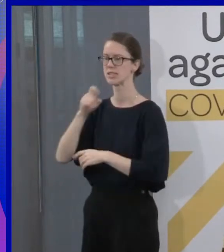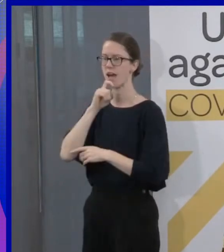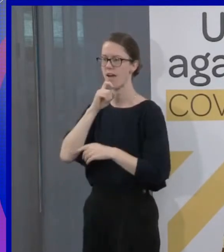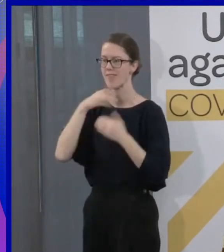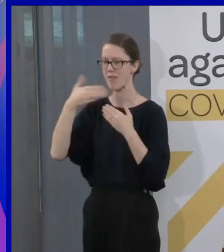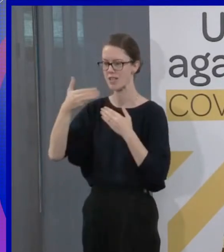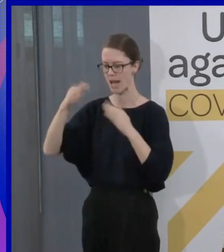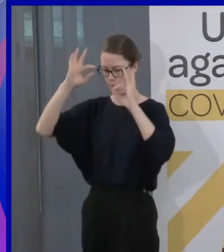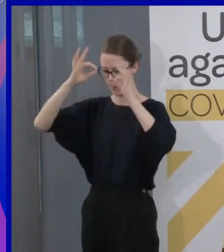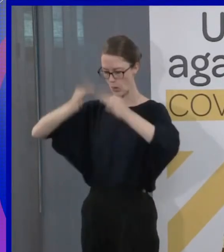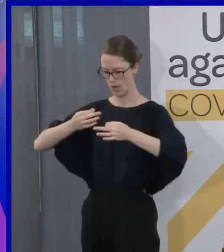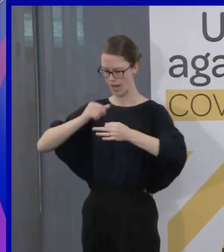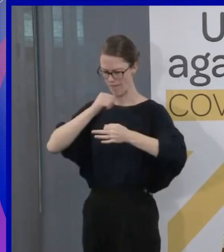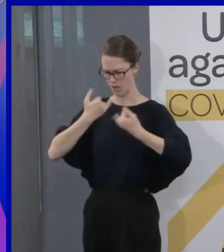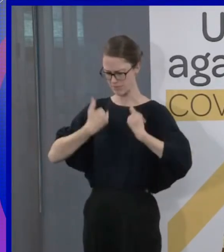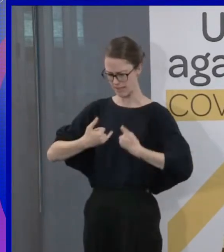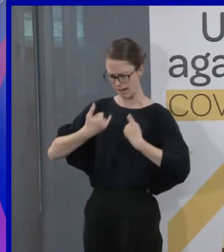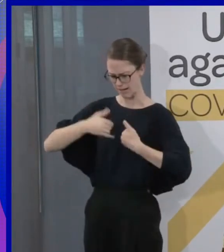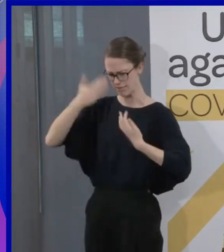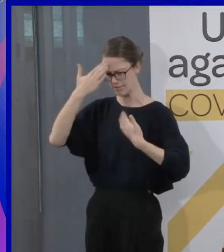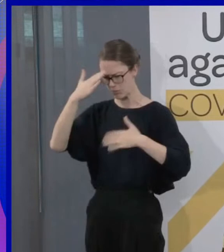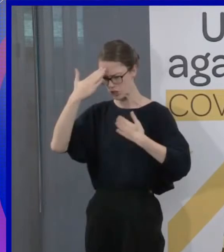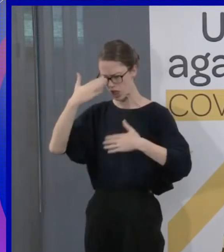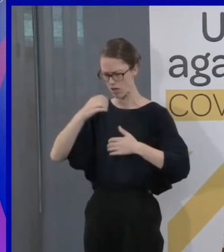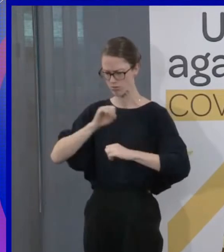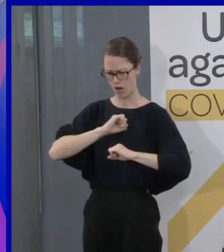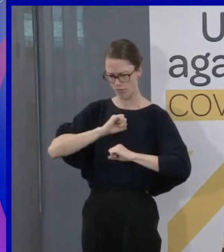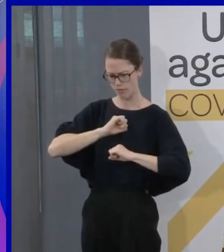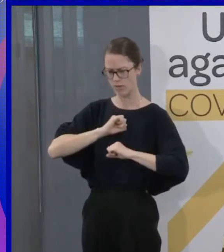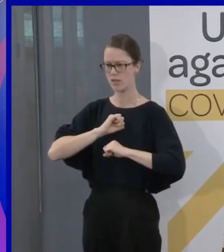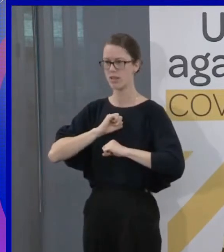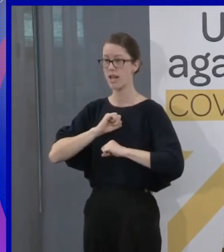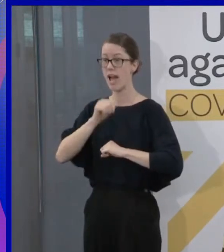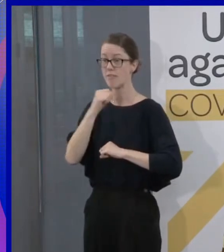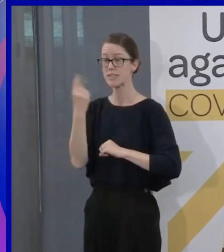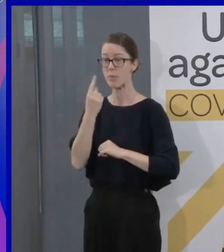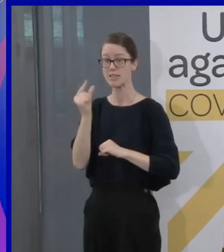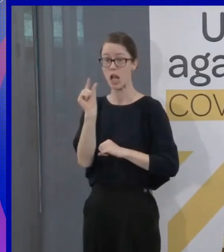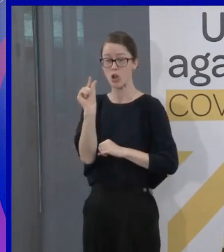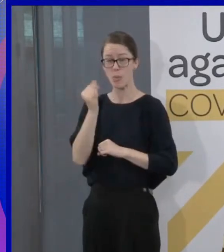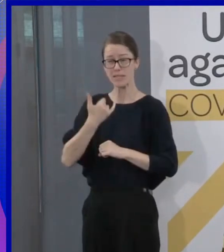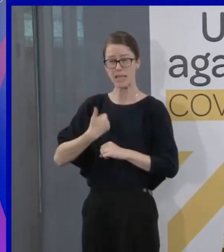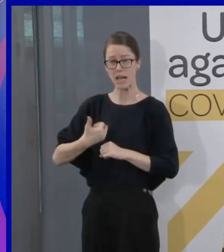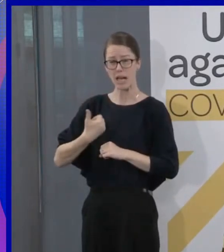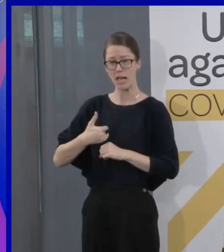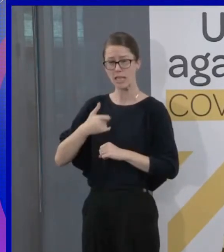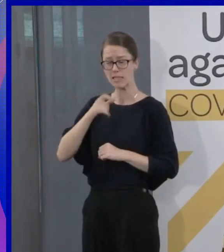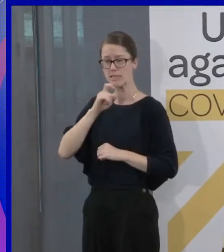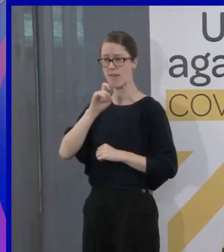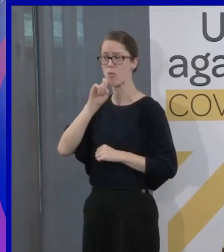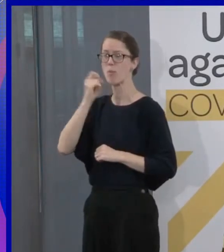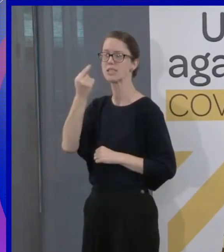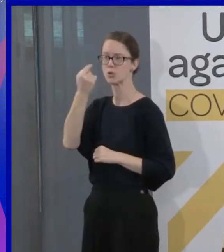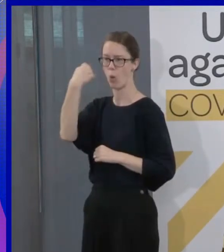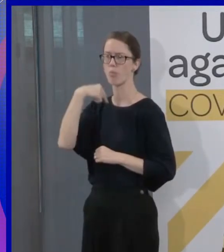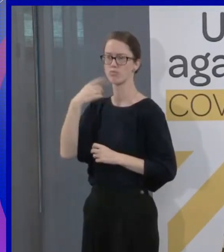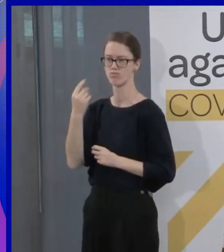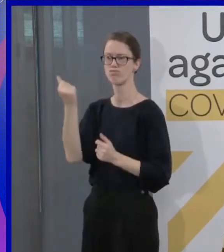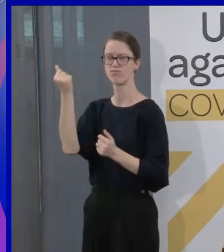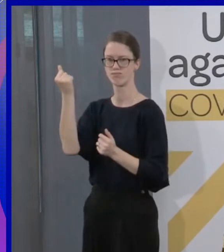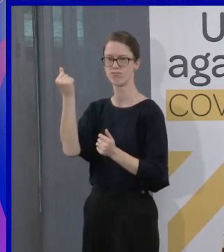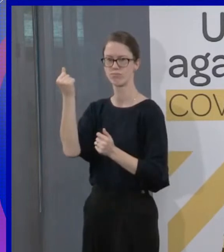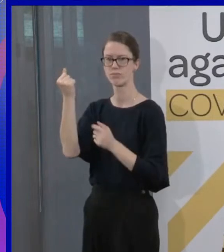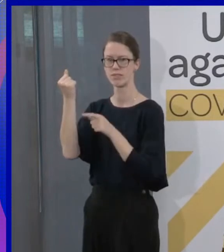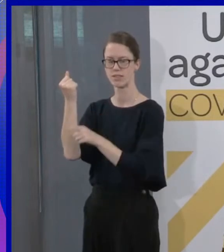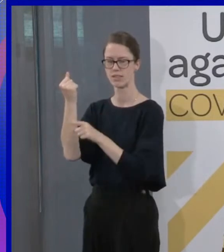daily symptom checks when they go in, and any symptoms were being swabbed and have been for some time by